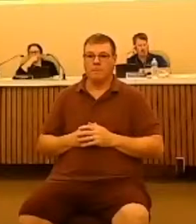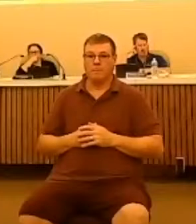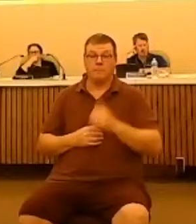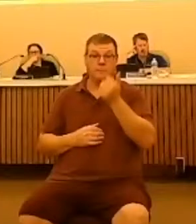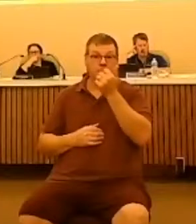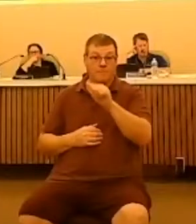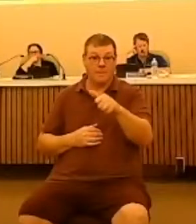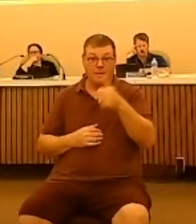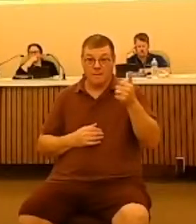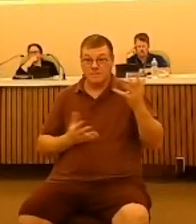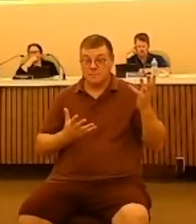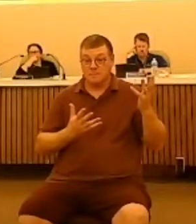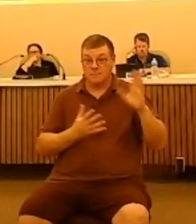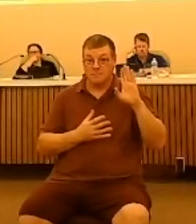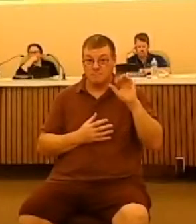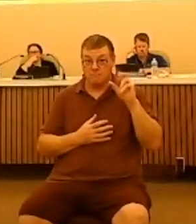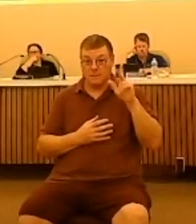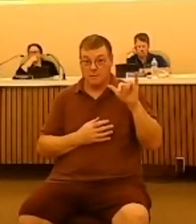anything else online, Becky?